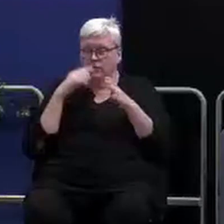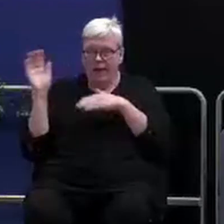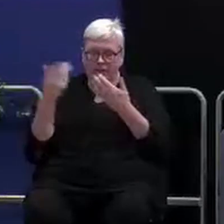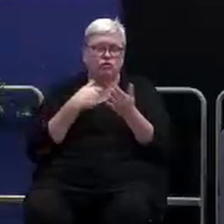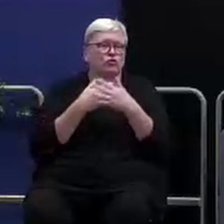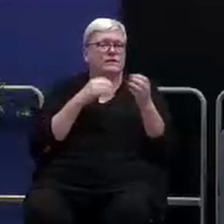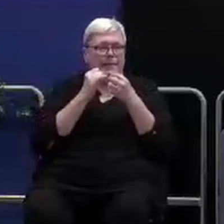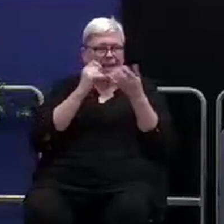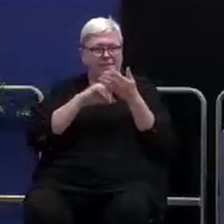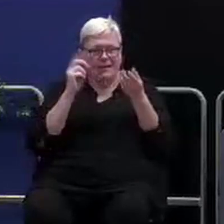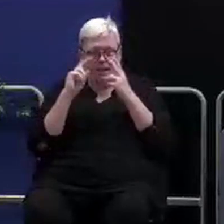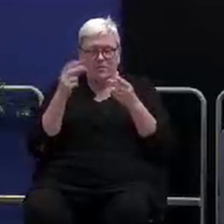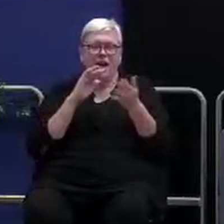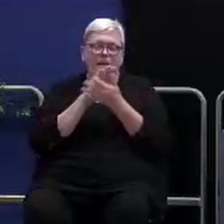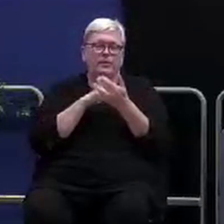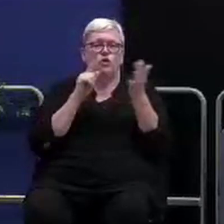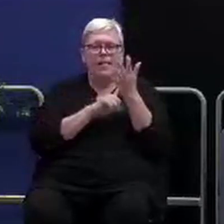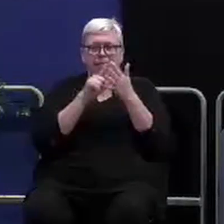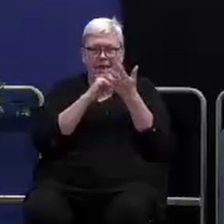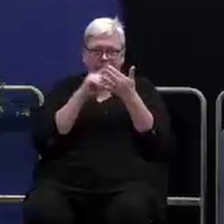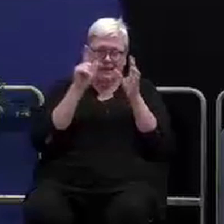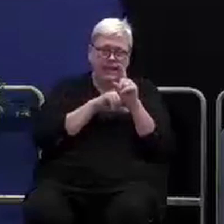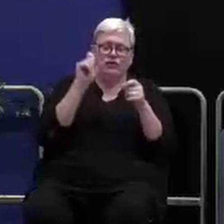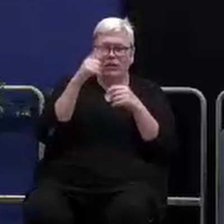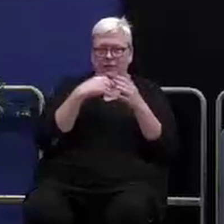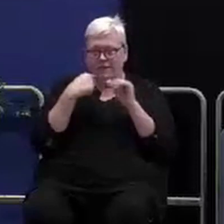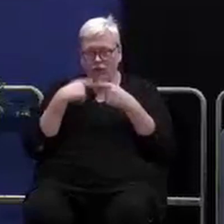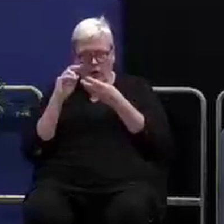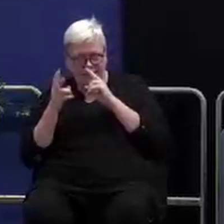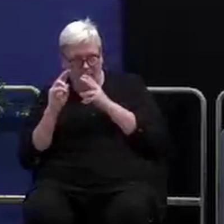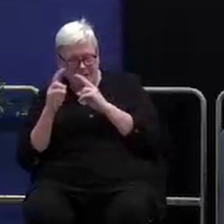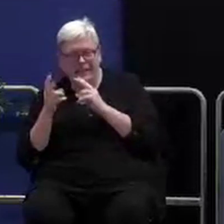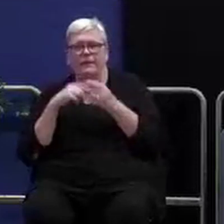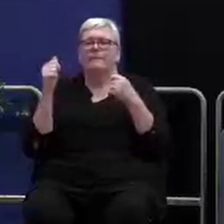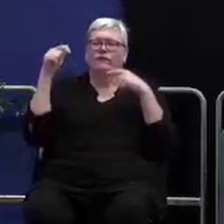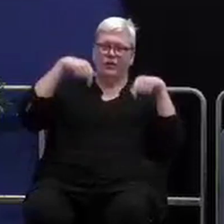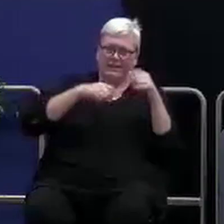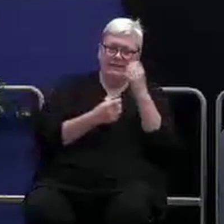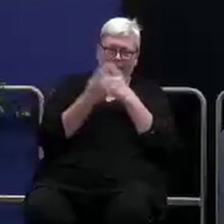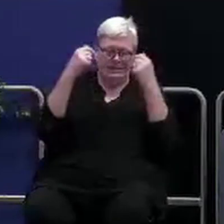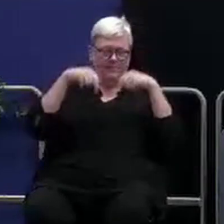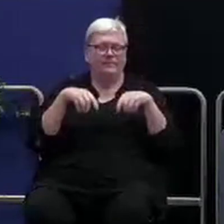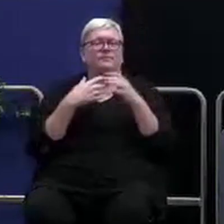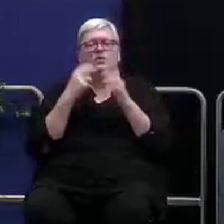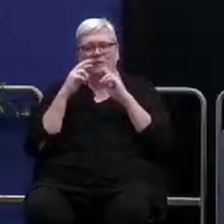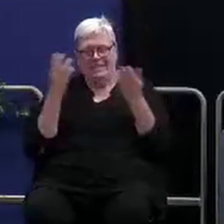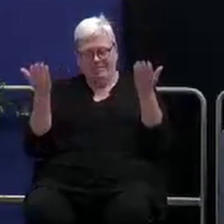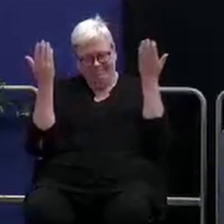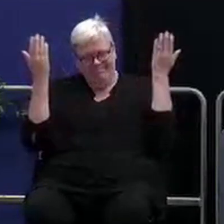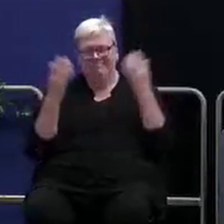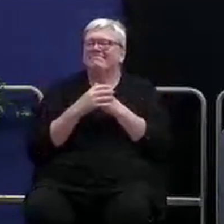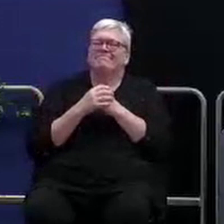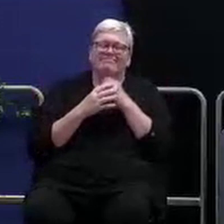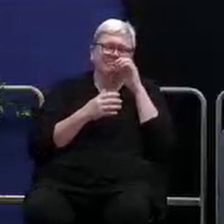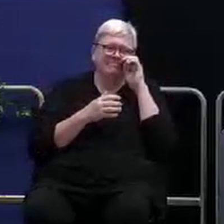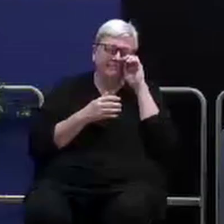BSL signer. We're delighted to have Leslie Crerar to provide BSL interpretation for us here today, as you can see. The